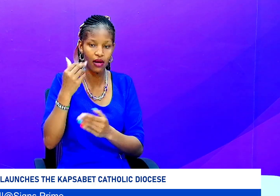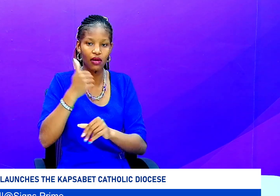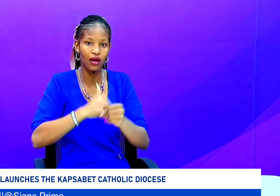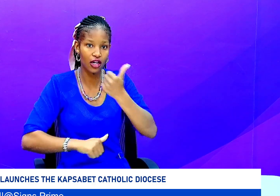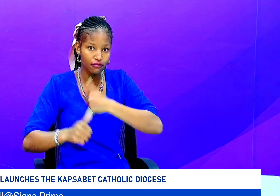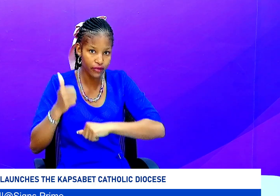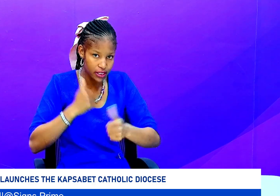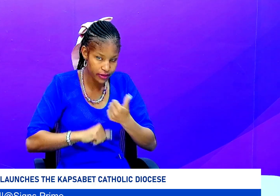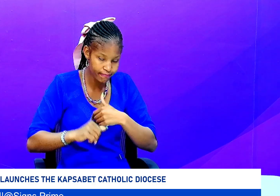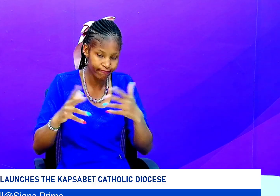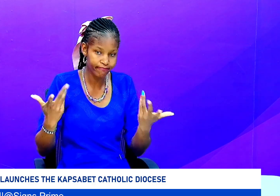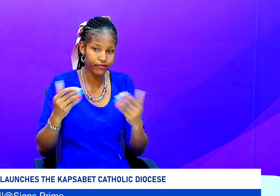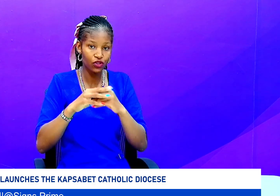activities.